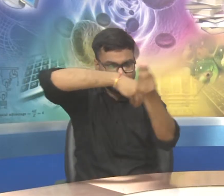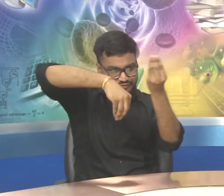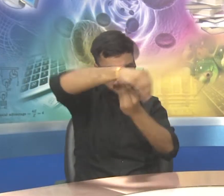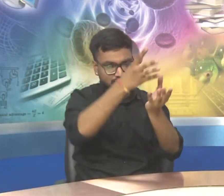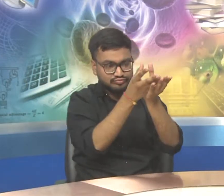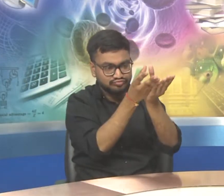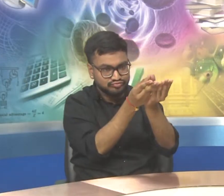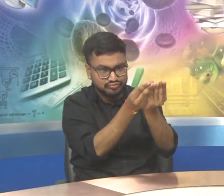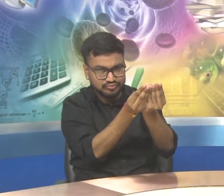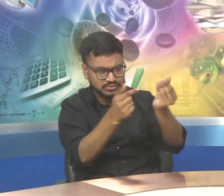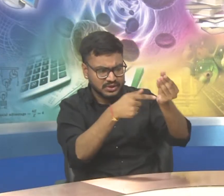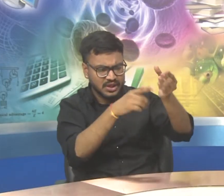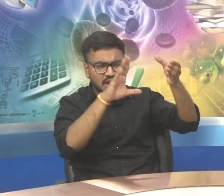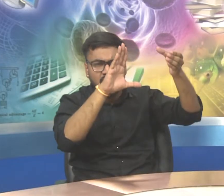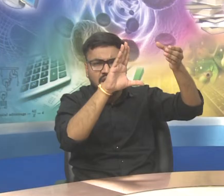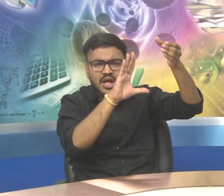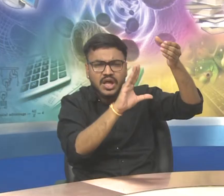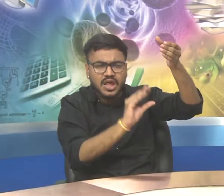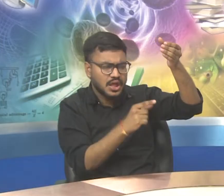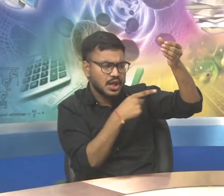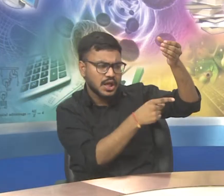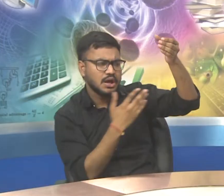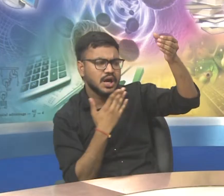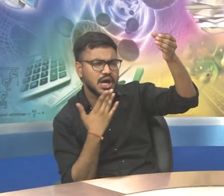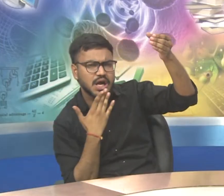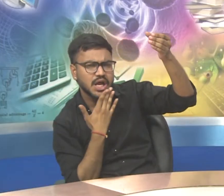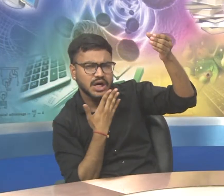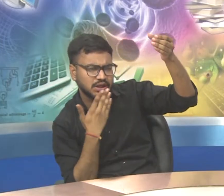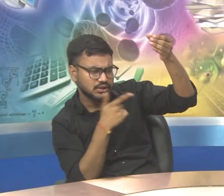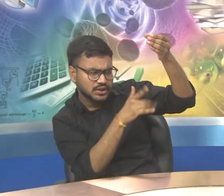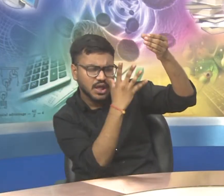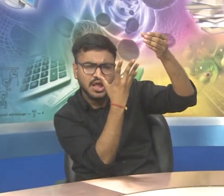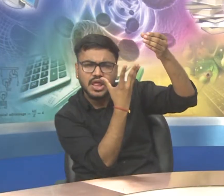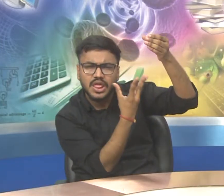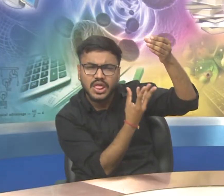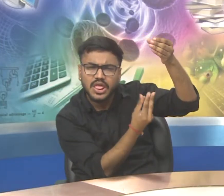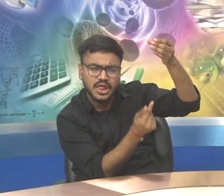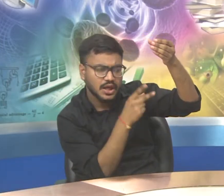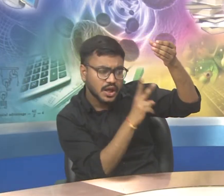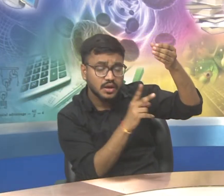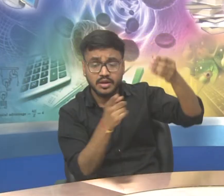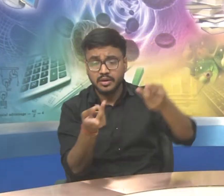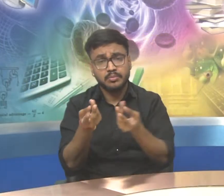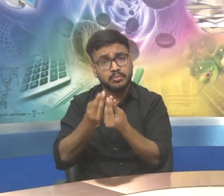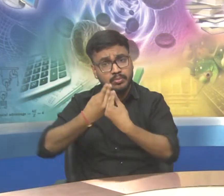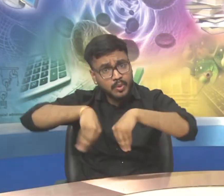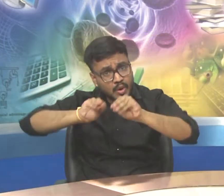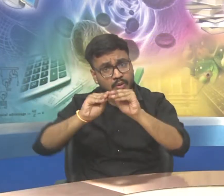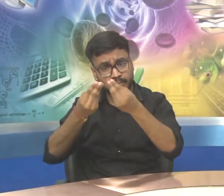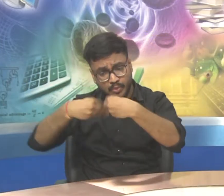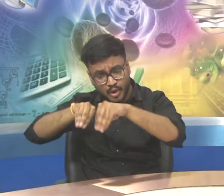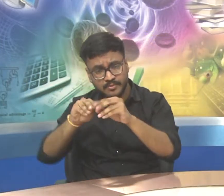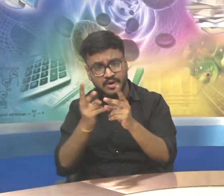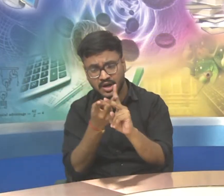Concentration shows the amount of solute present in a solution.